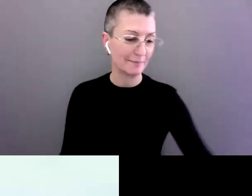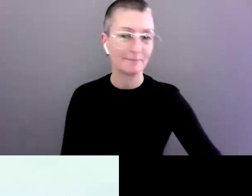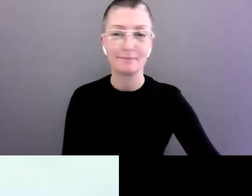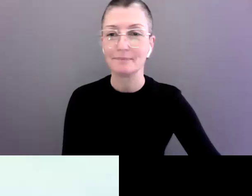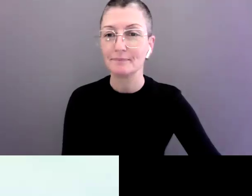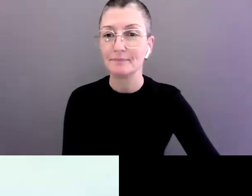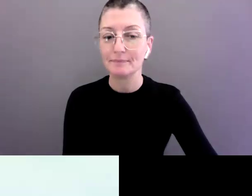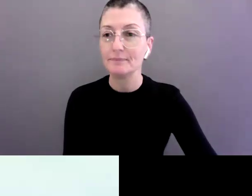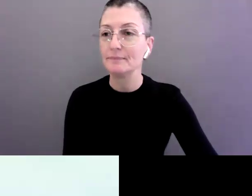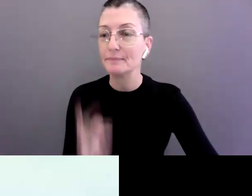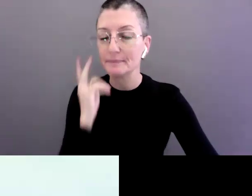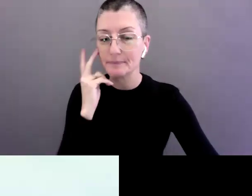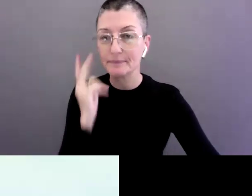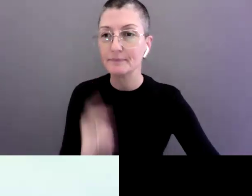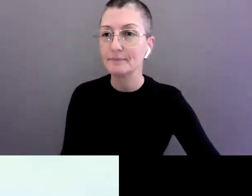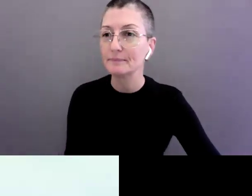Let's see here.